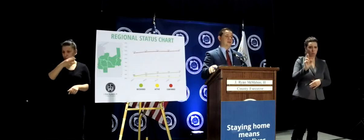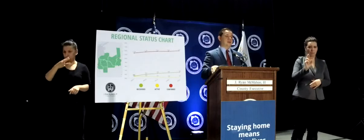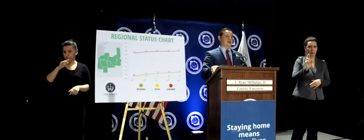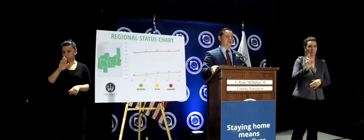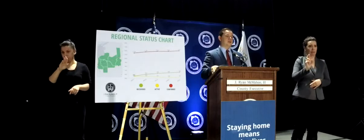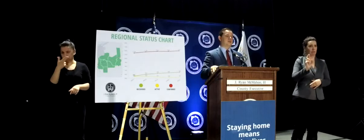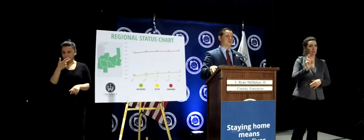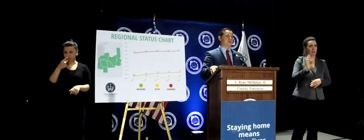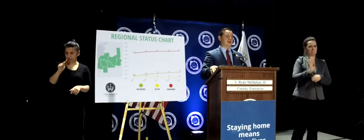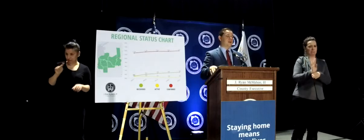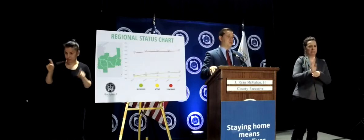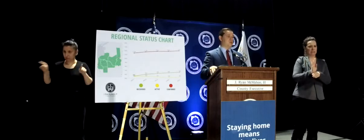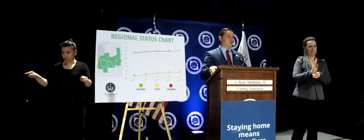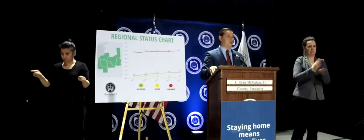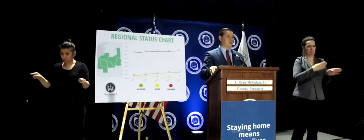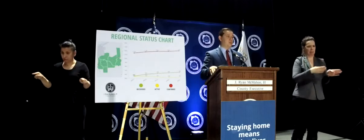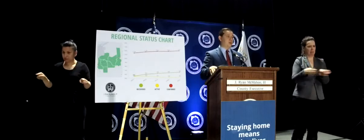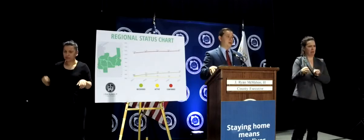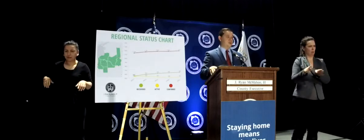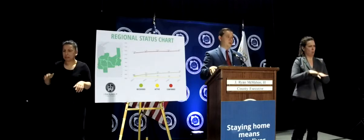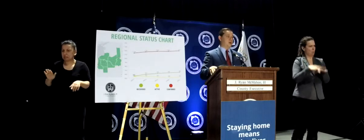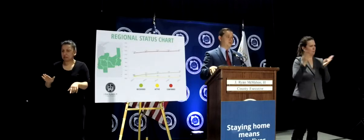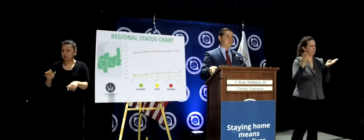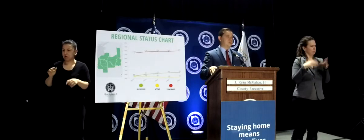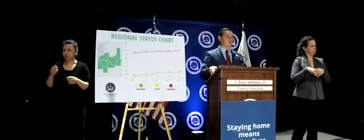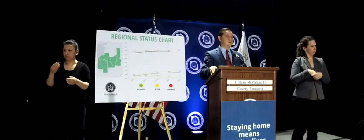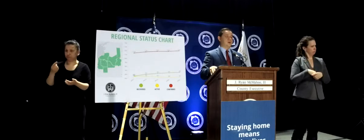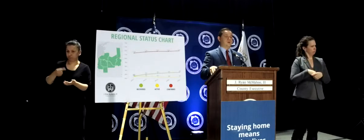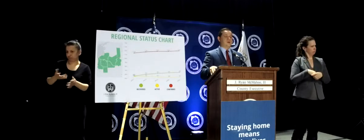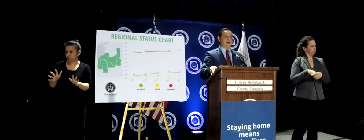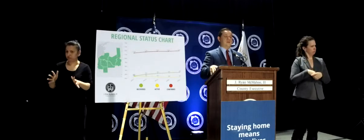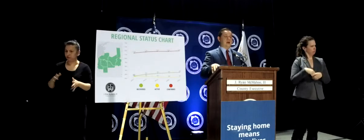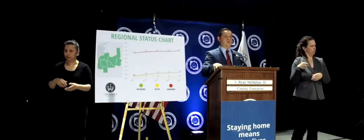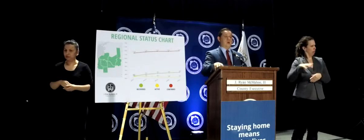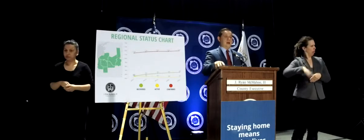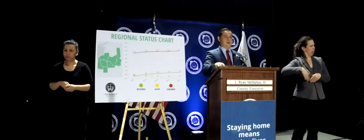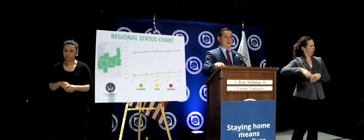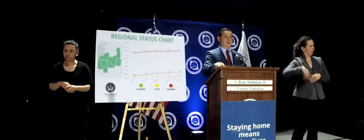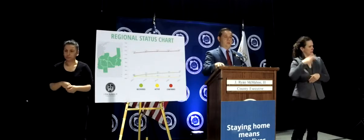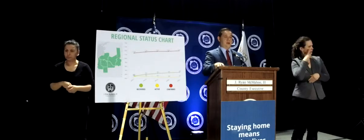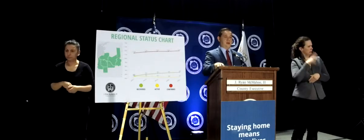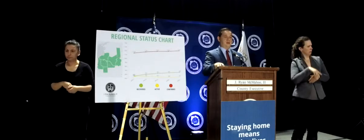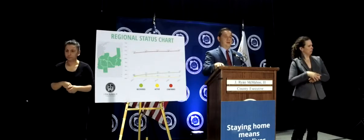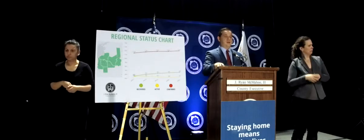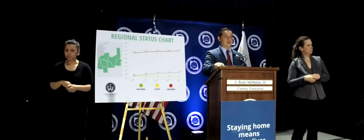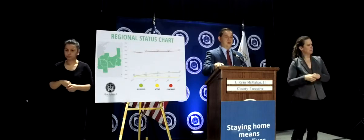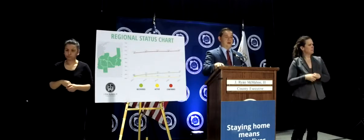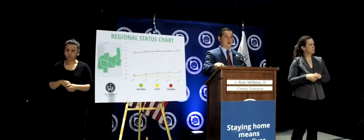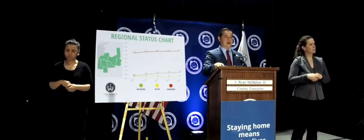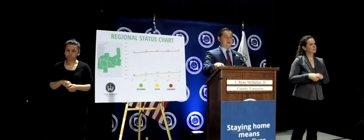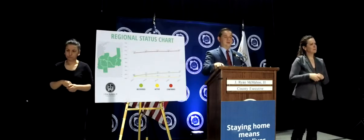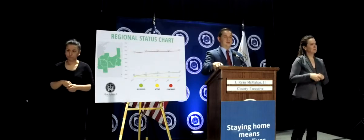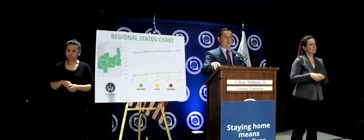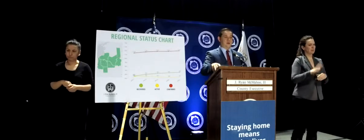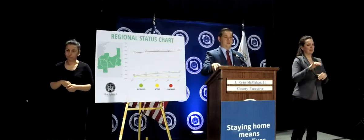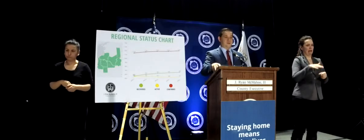I think the idea of a regional restart plan is smart. So I've not read their plan. I think you heard the governor